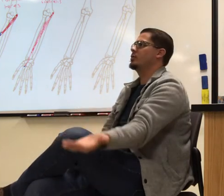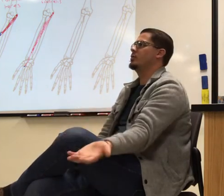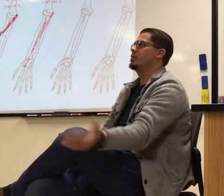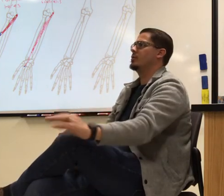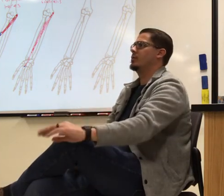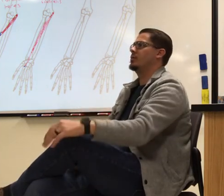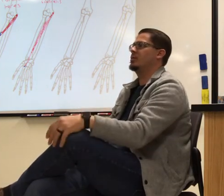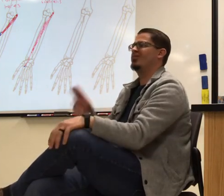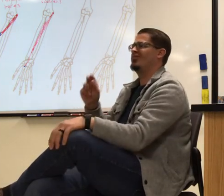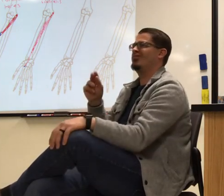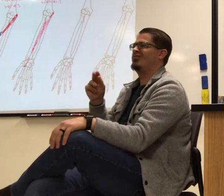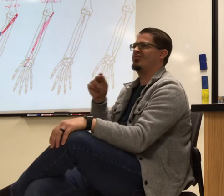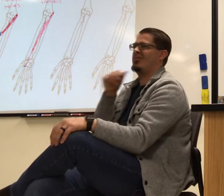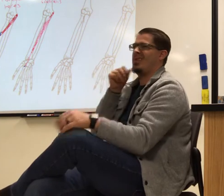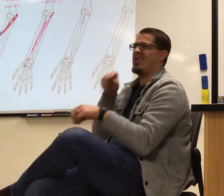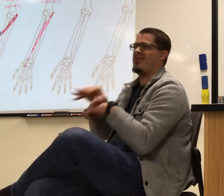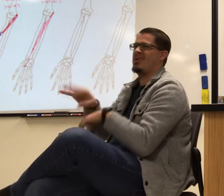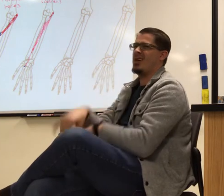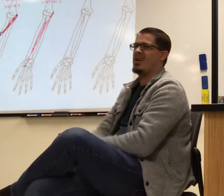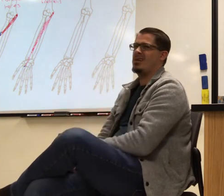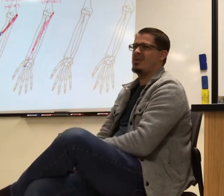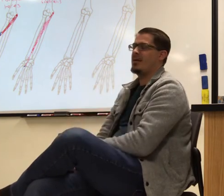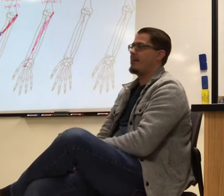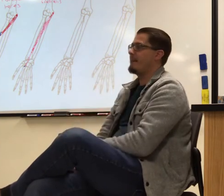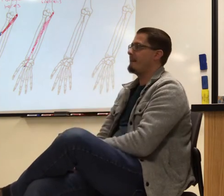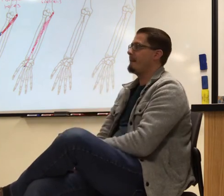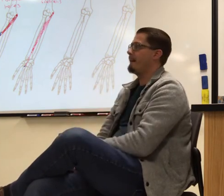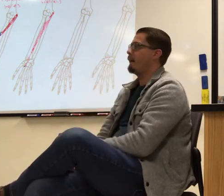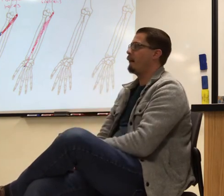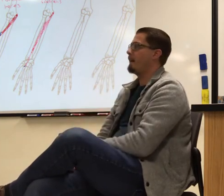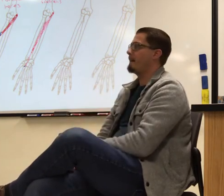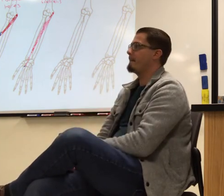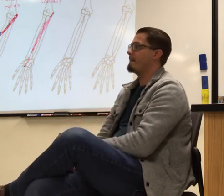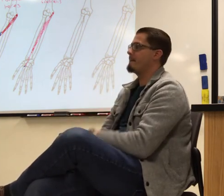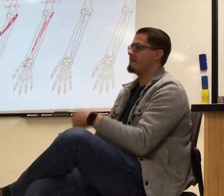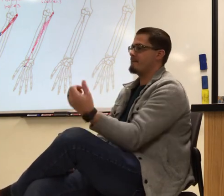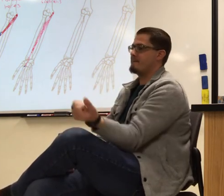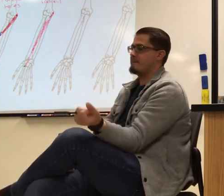No, it doesn't do that. It doesn't affect that.